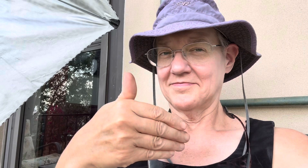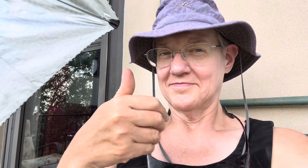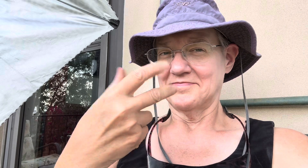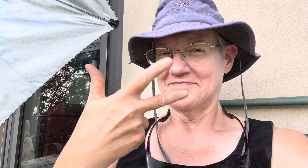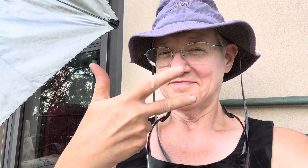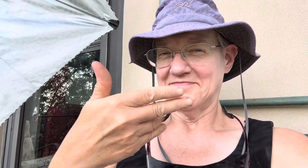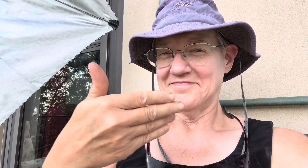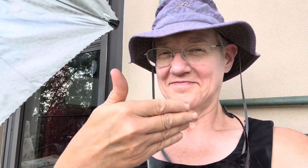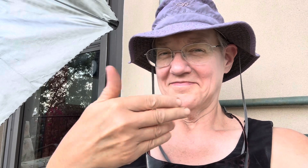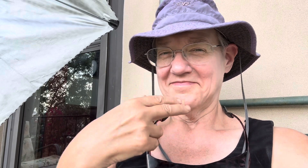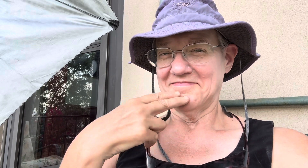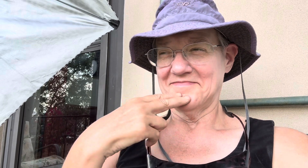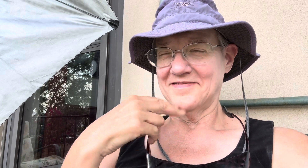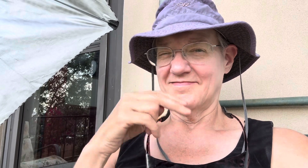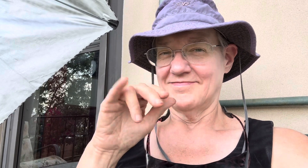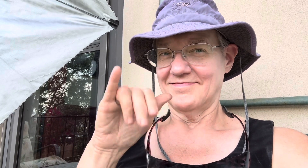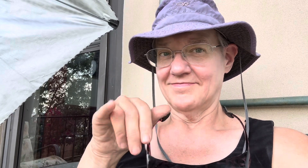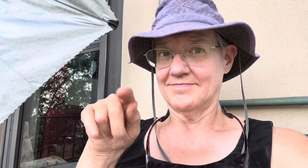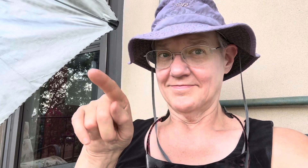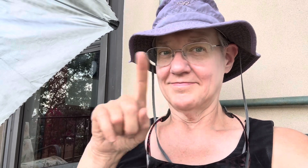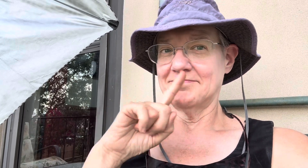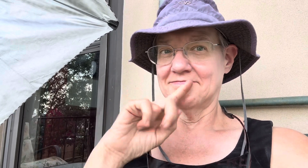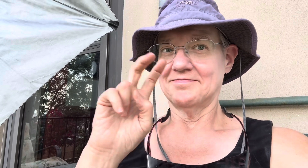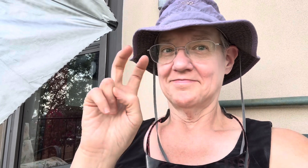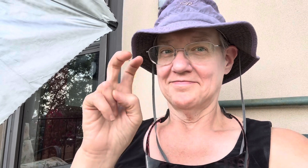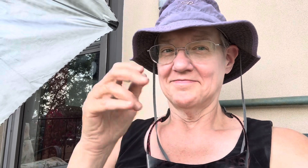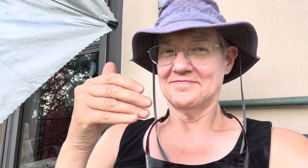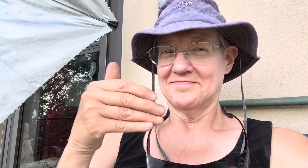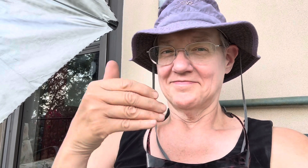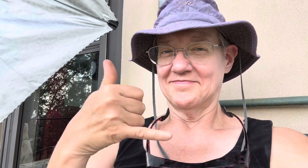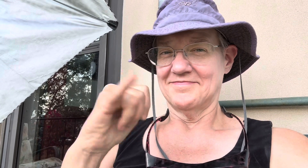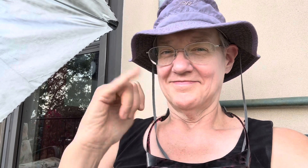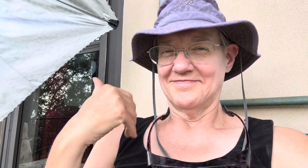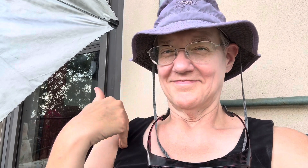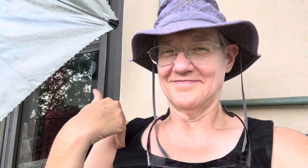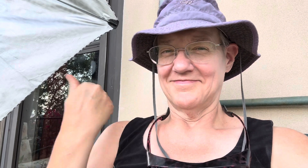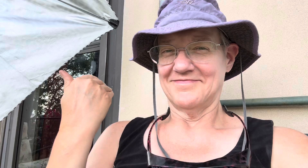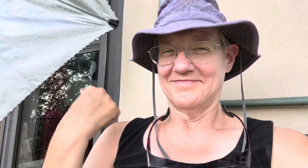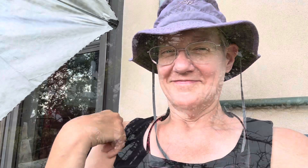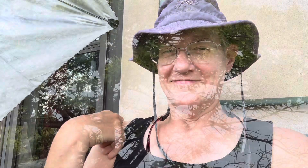But this year, they've been in the garden really frequently because they're living close by. And that's one